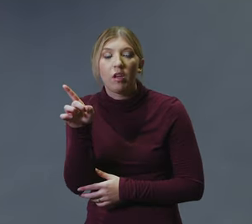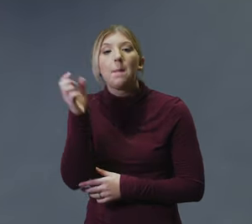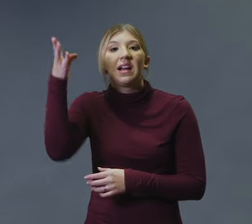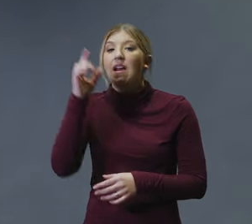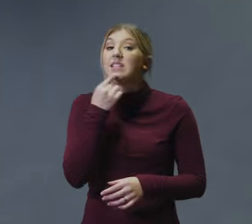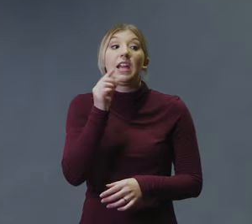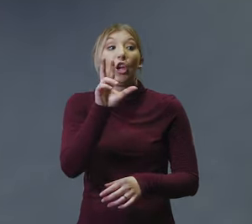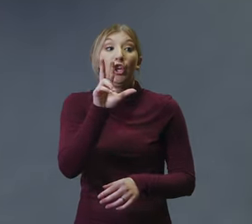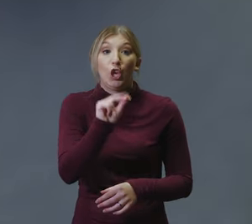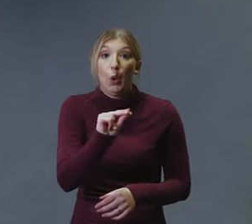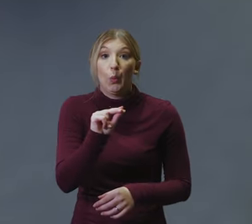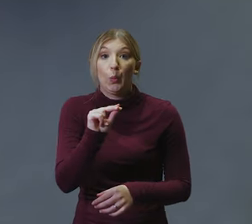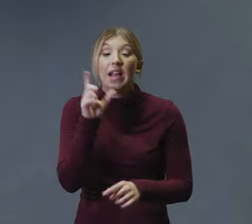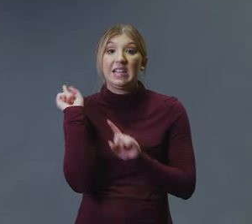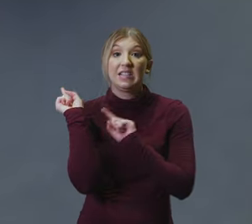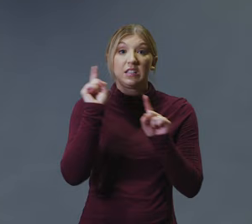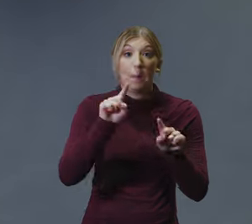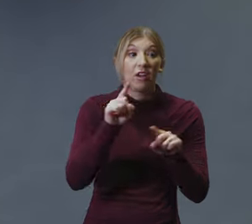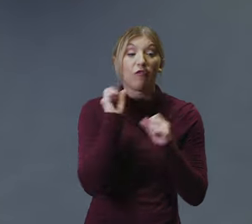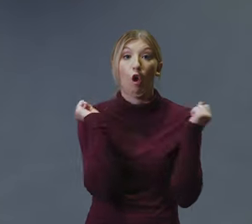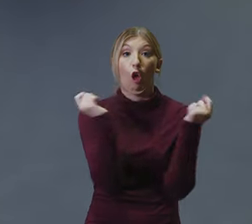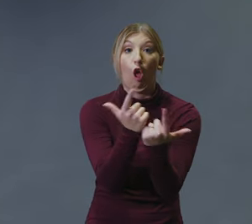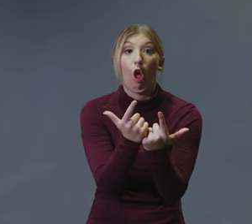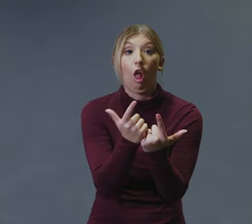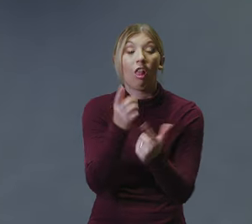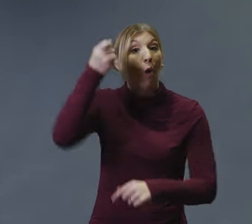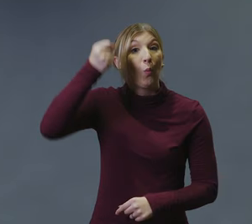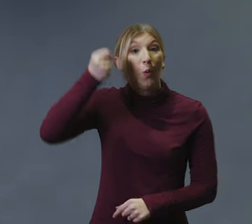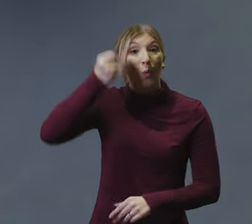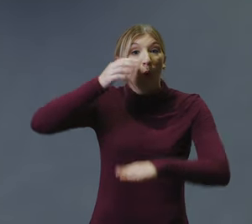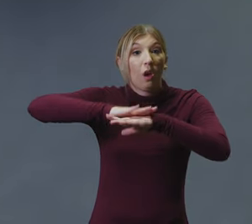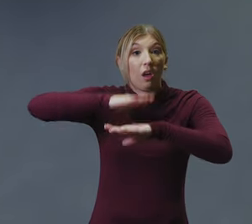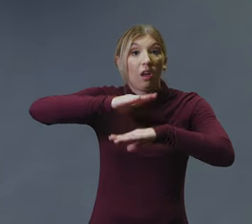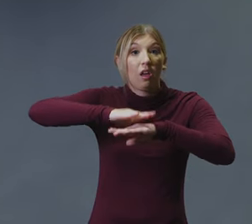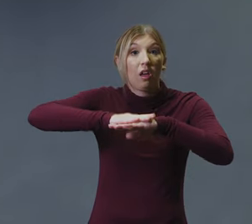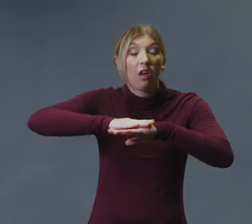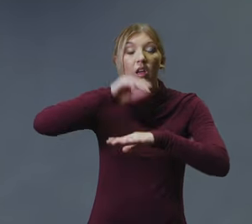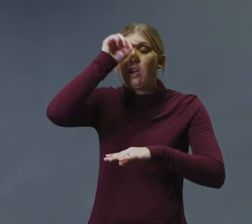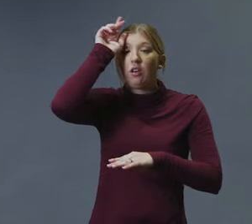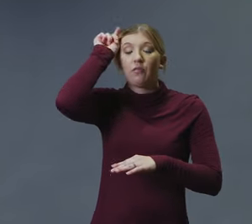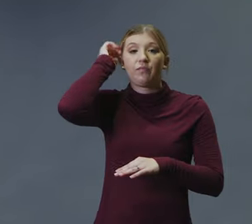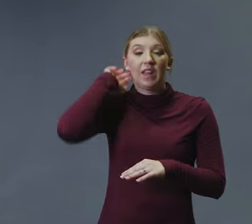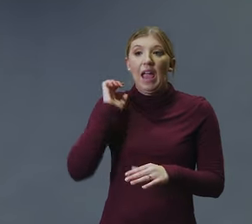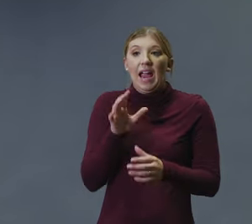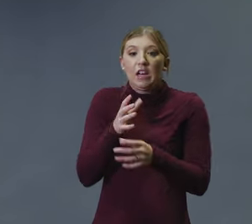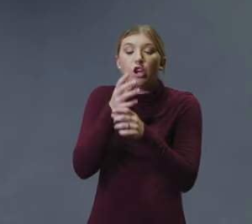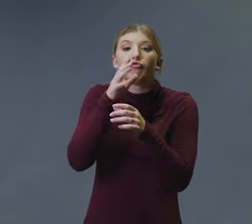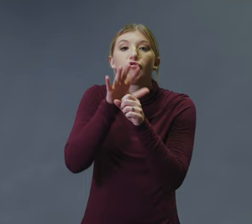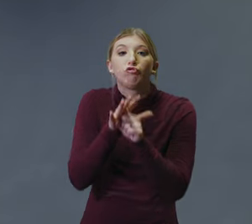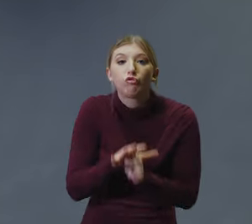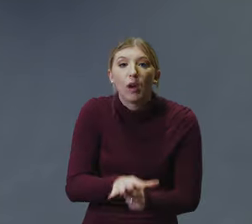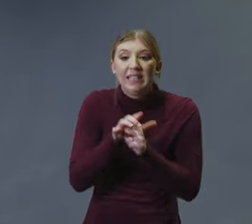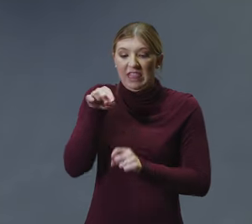saying, nah, it's coming for you. The horn is blowing. Guys, I cannot stress enough how hard this